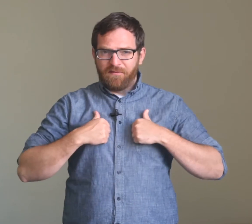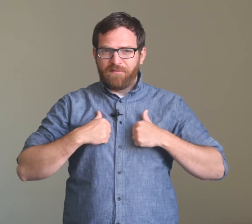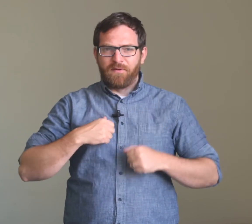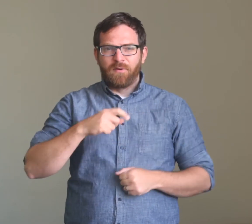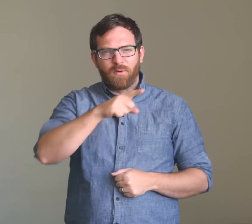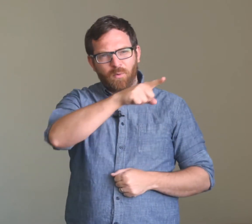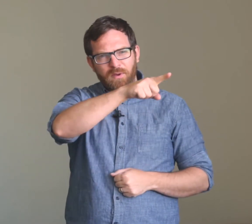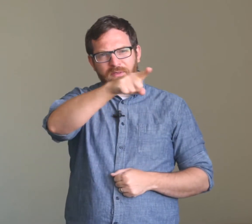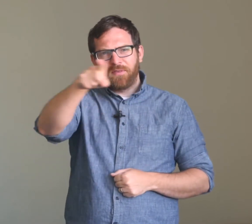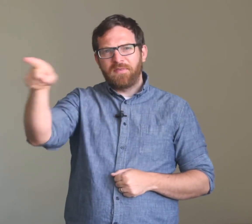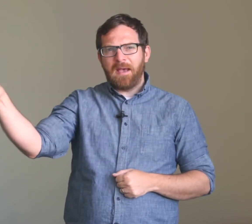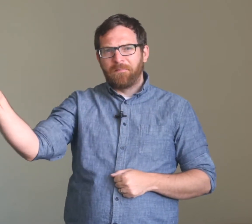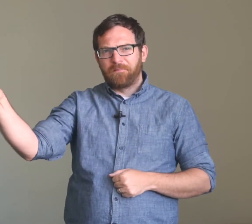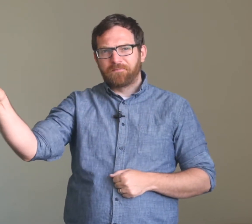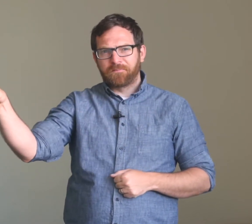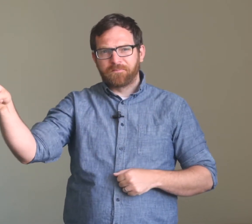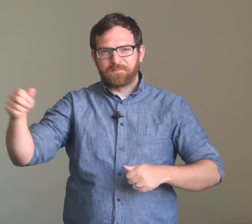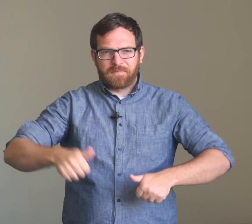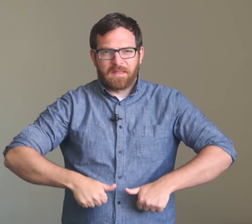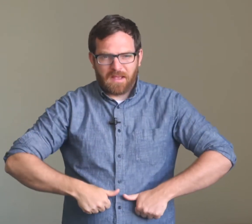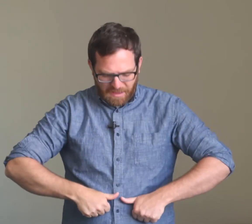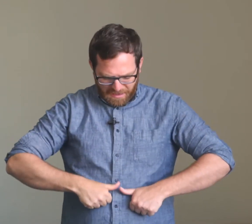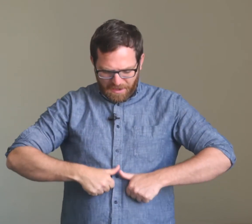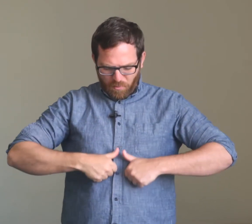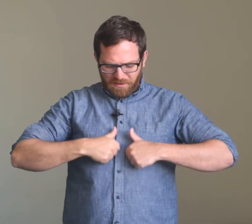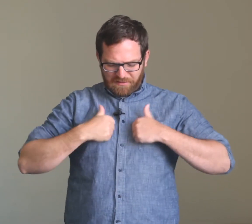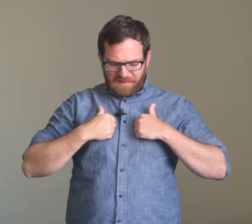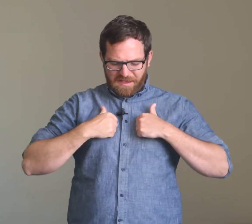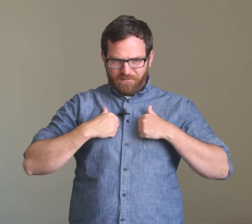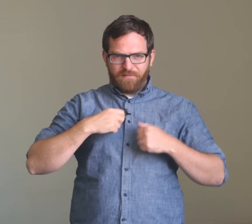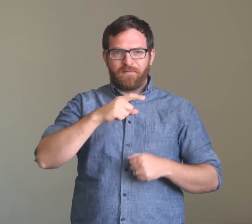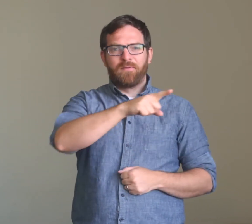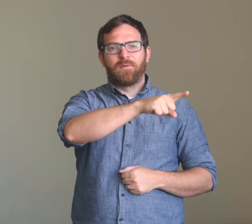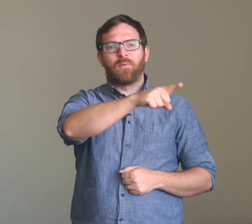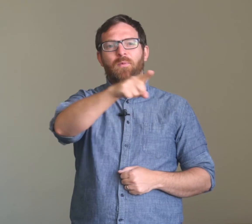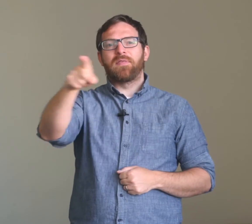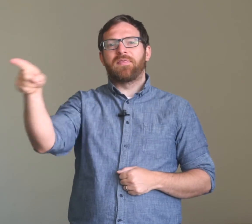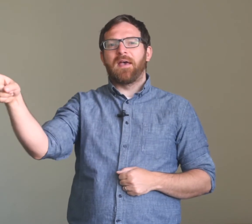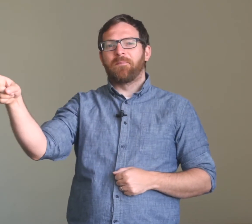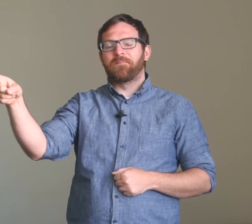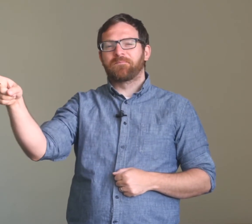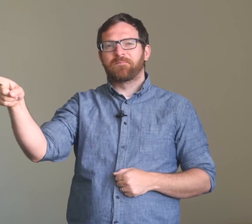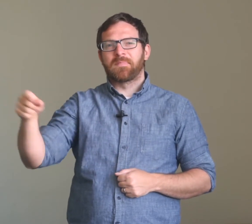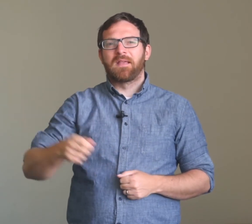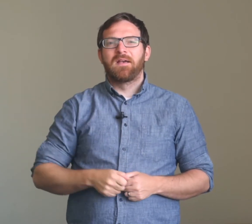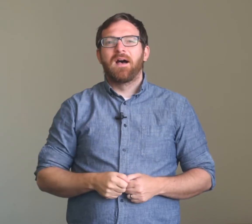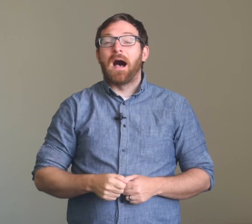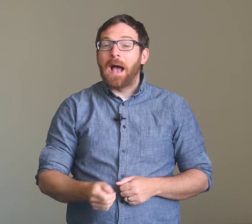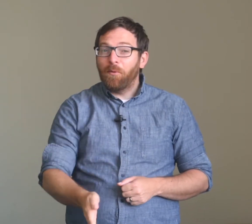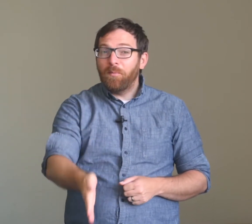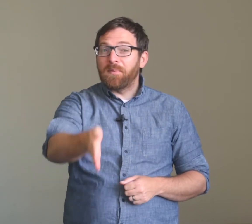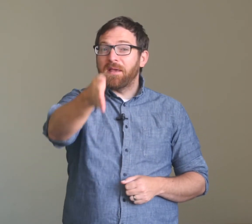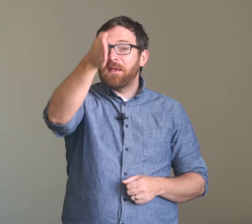with them. I will live with them. I will be